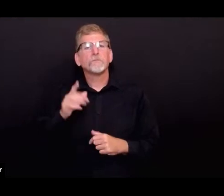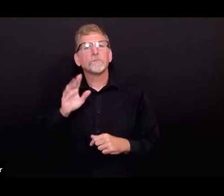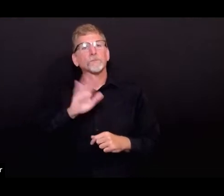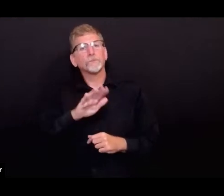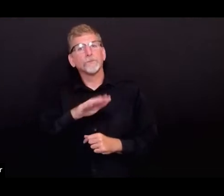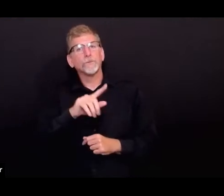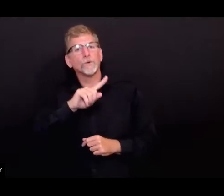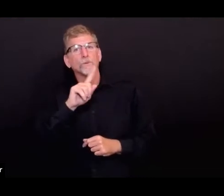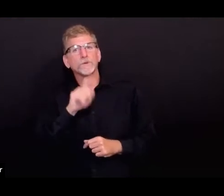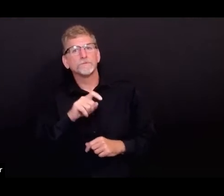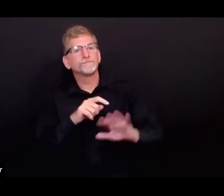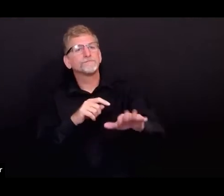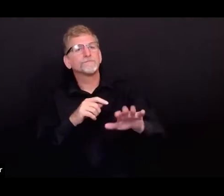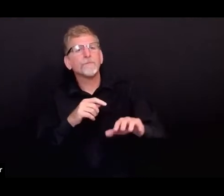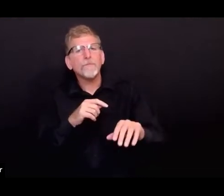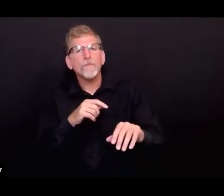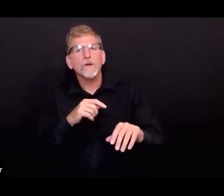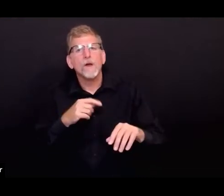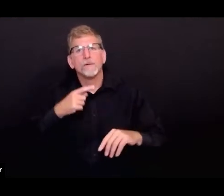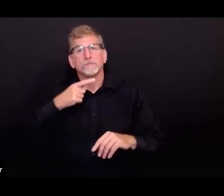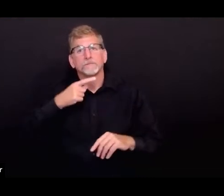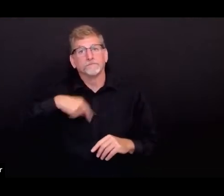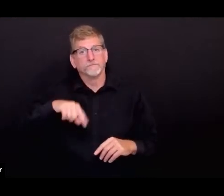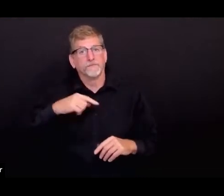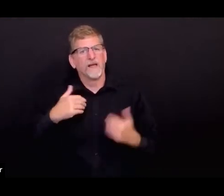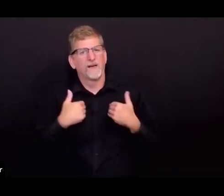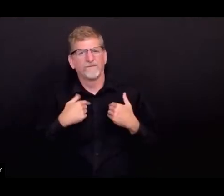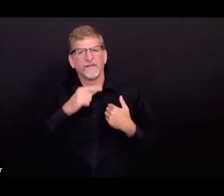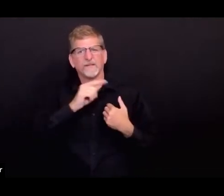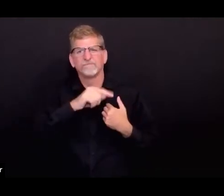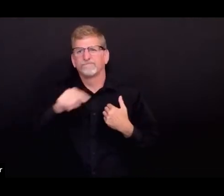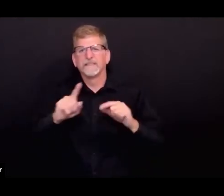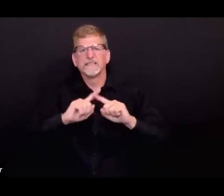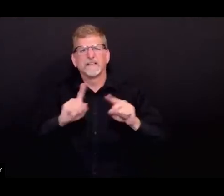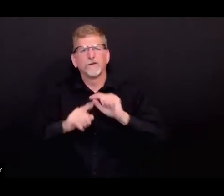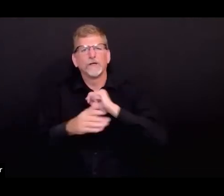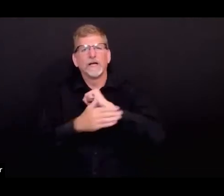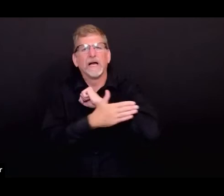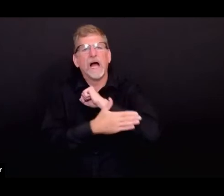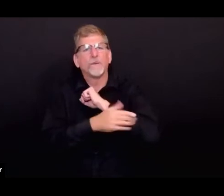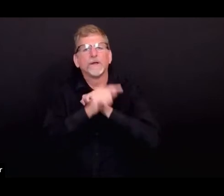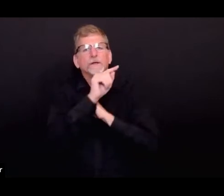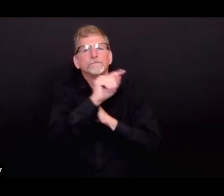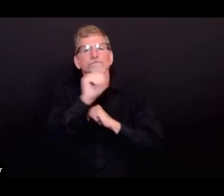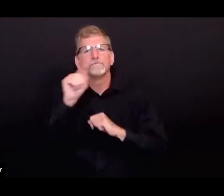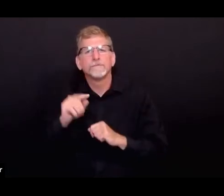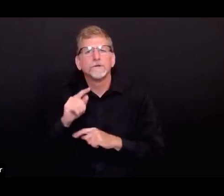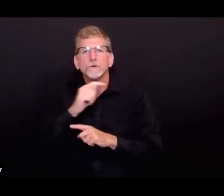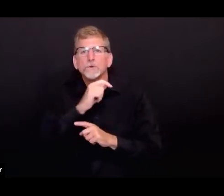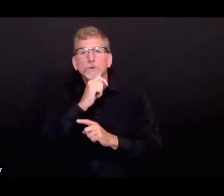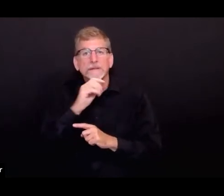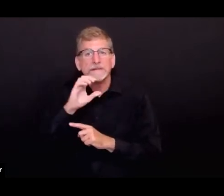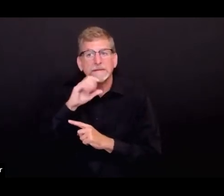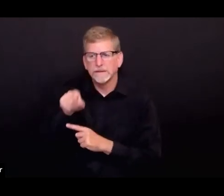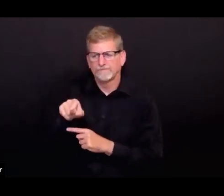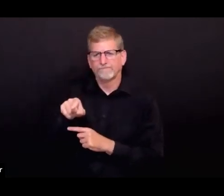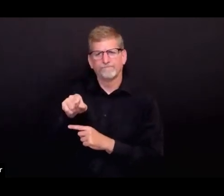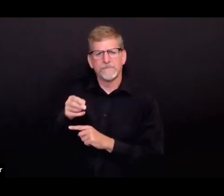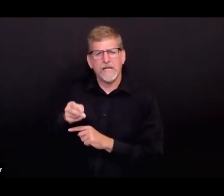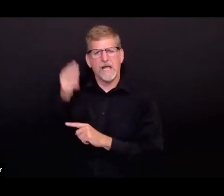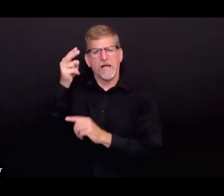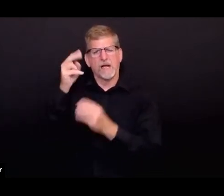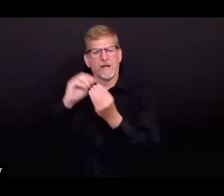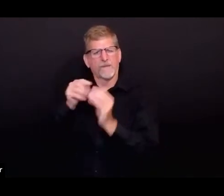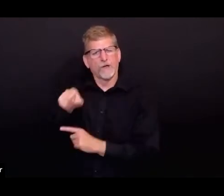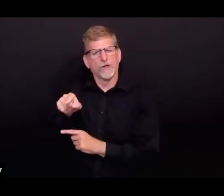Ramsey County and Dakota County is higher. Did you have, why do they have more cases than any